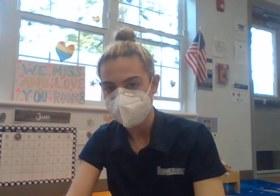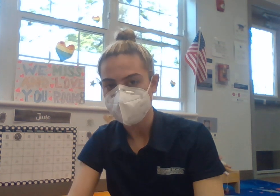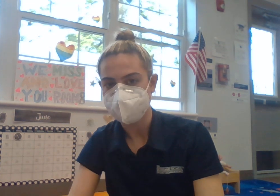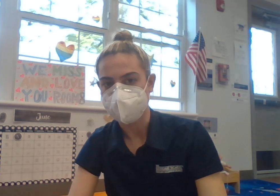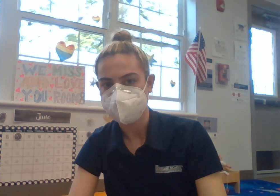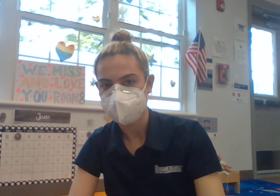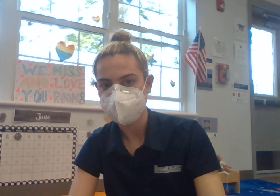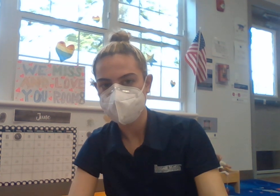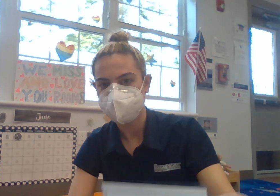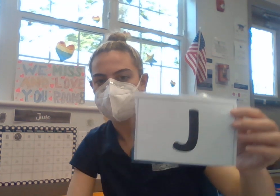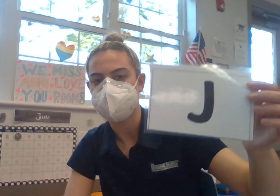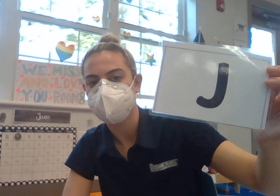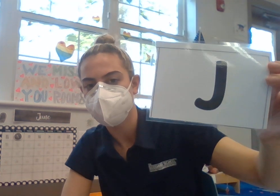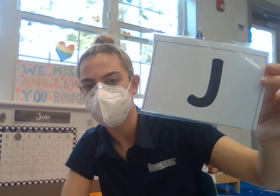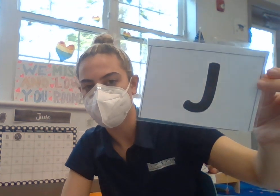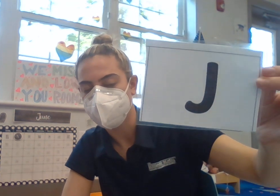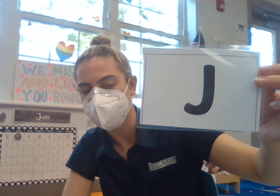And last one is J.